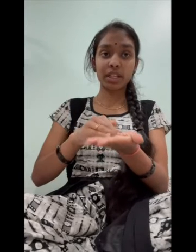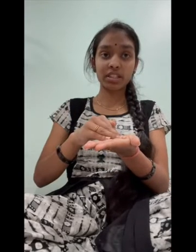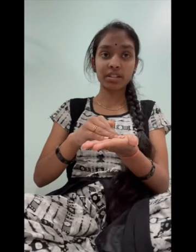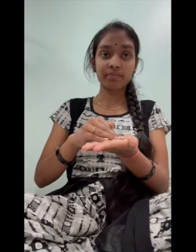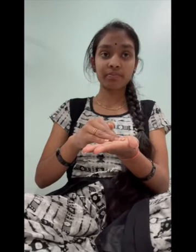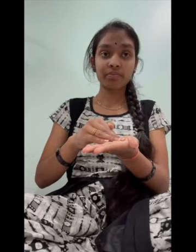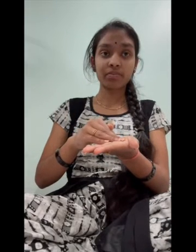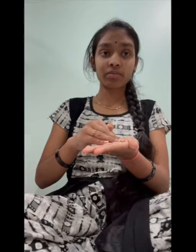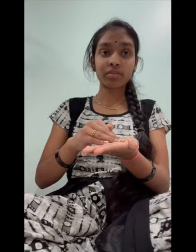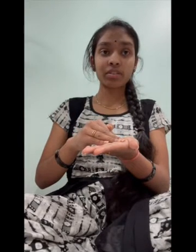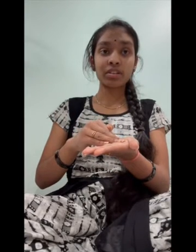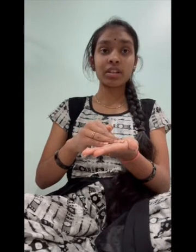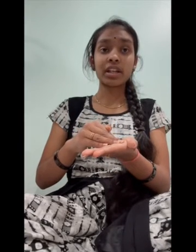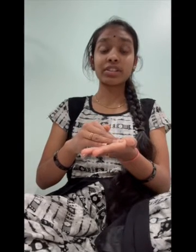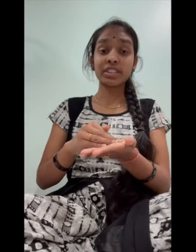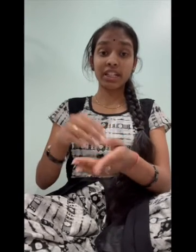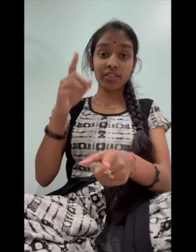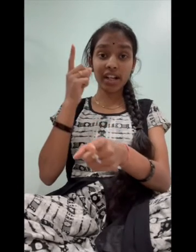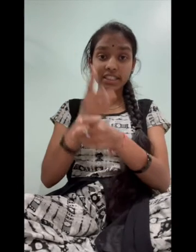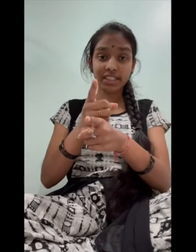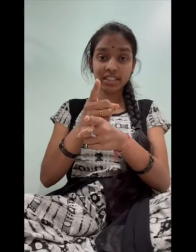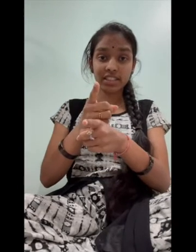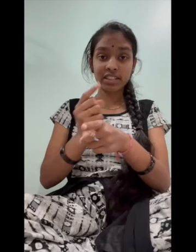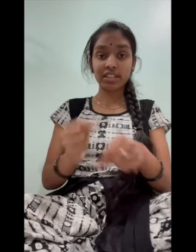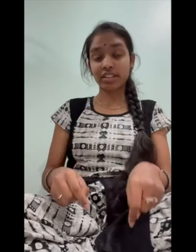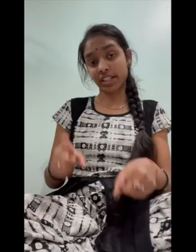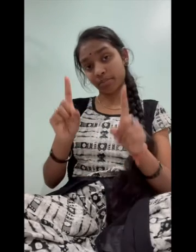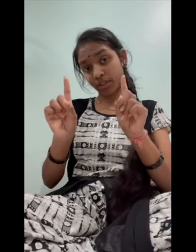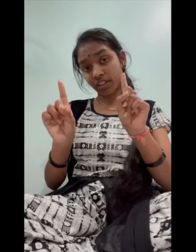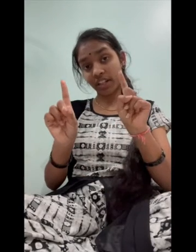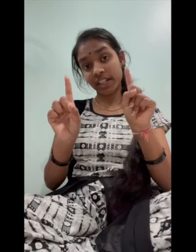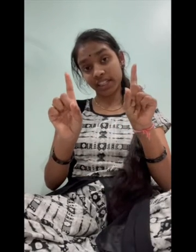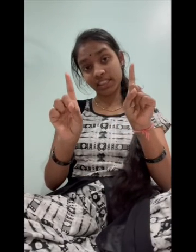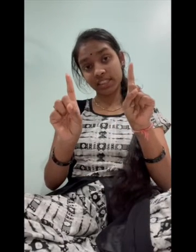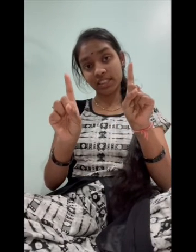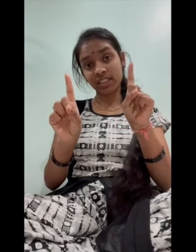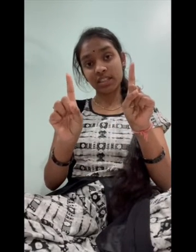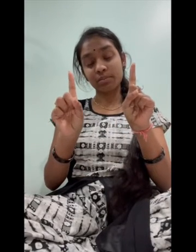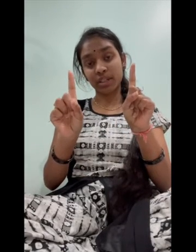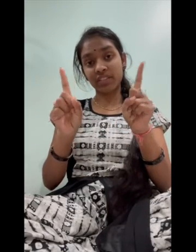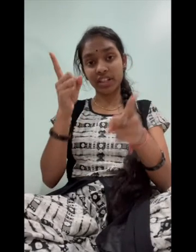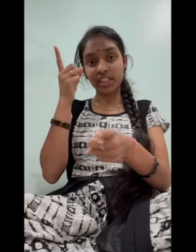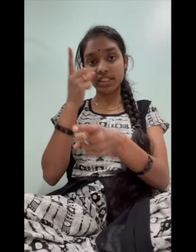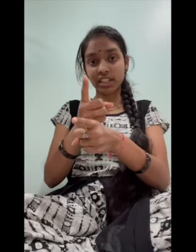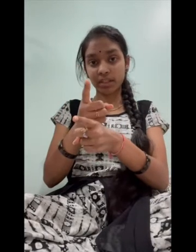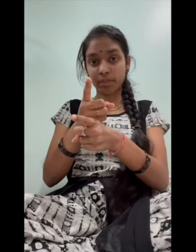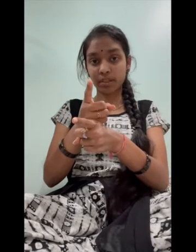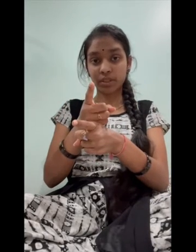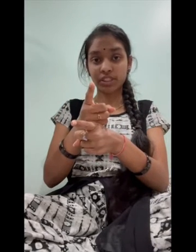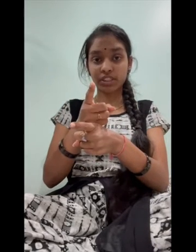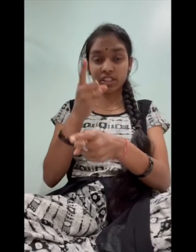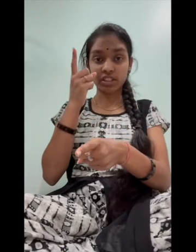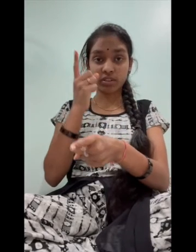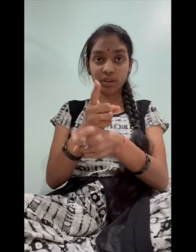Repeat. And to say correct, you take both your hands, pointing fingers, and you put them on each other.